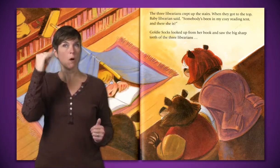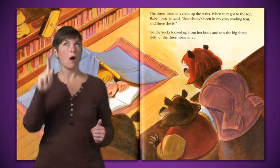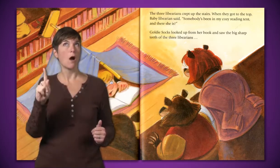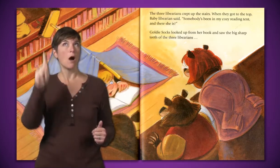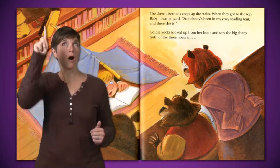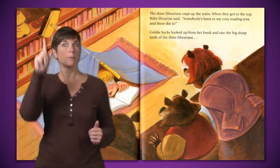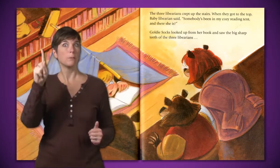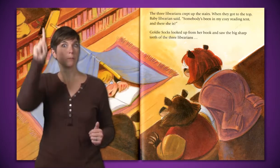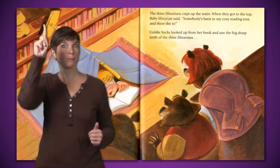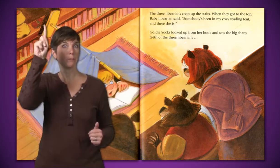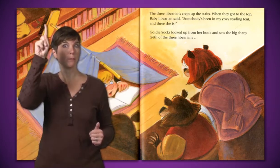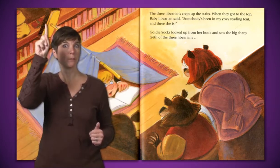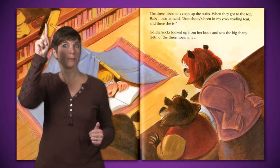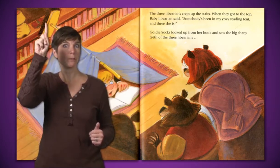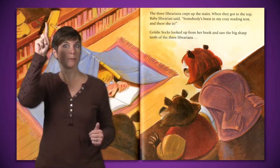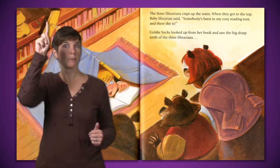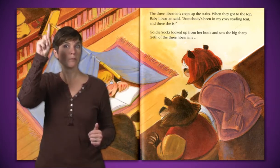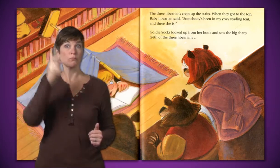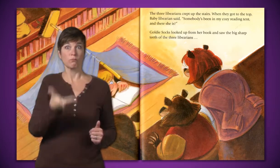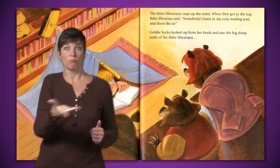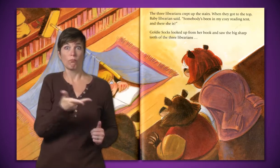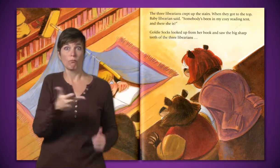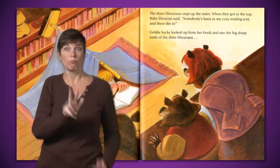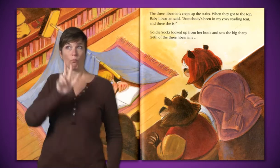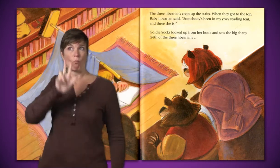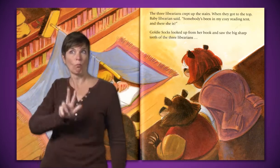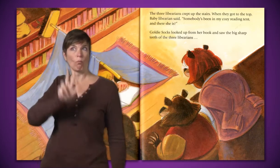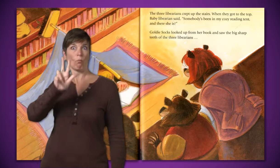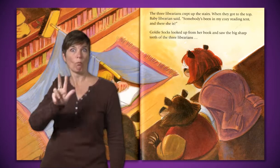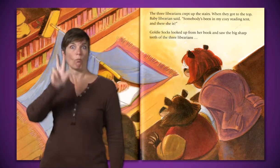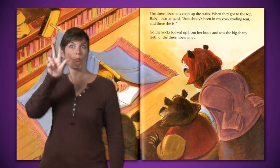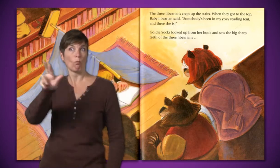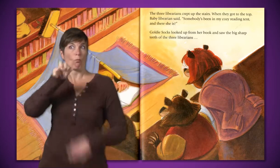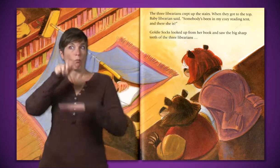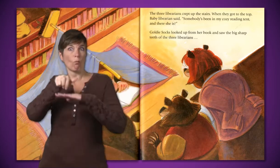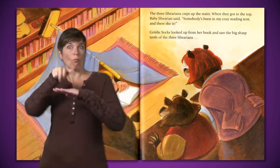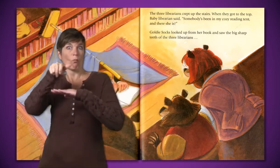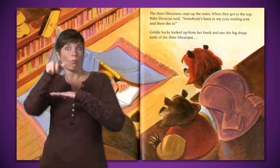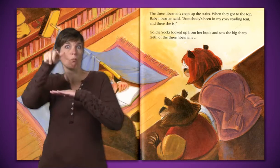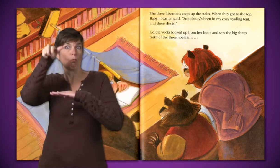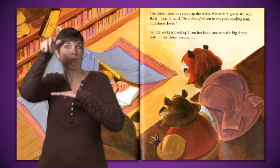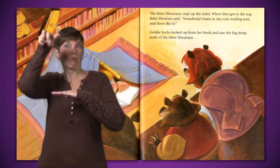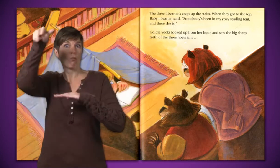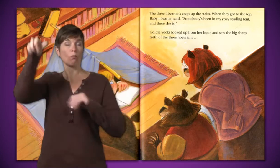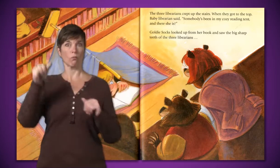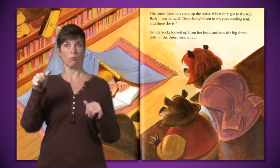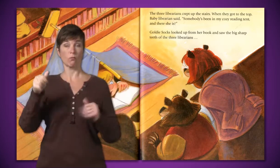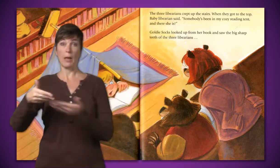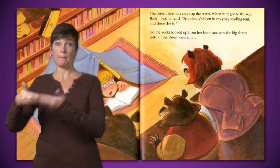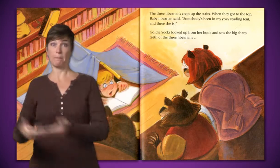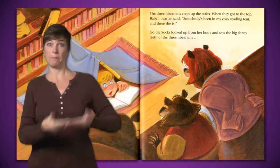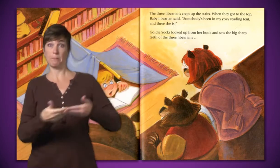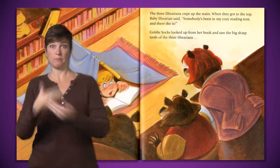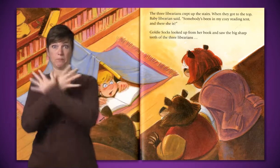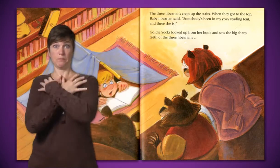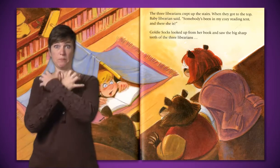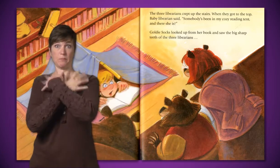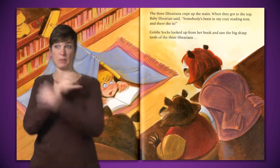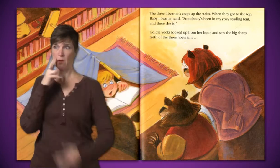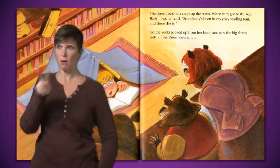The 3 Libearians crept up the stairs. When they got to the top, Baby